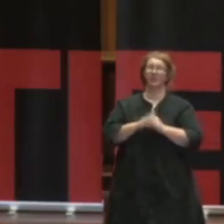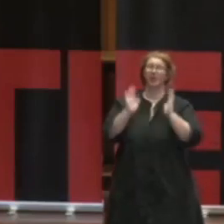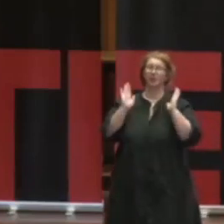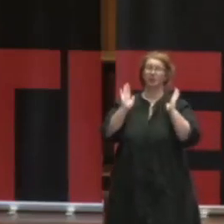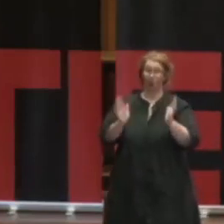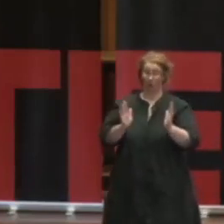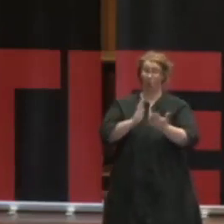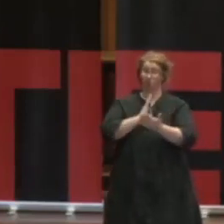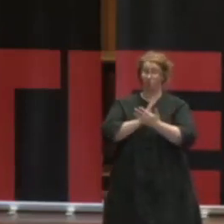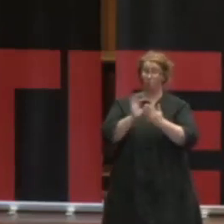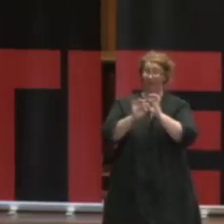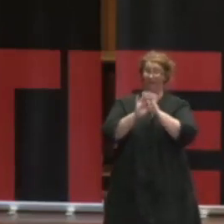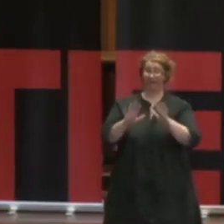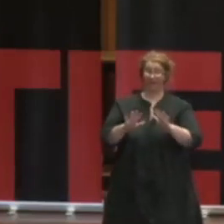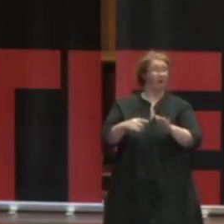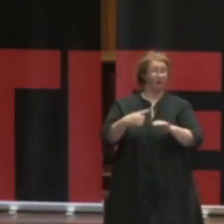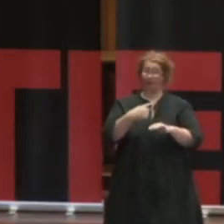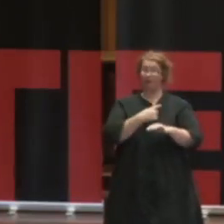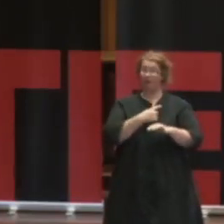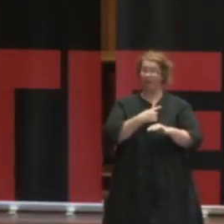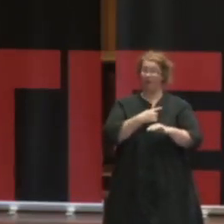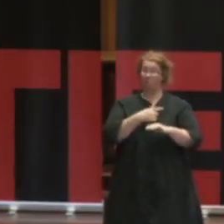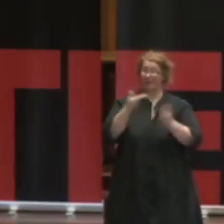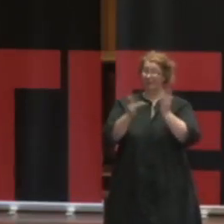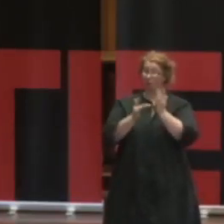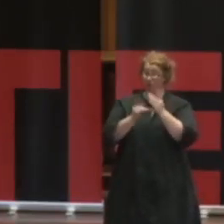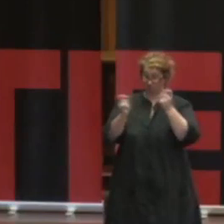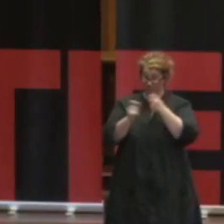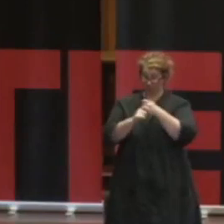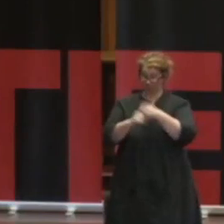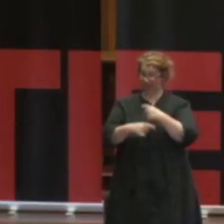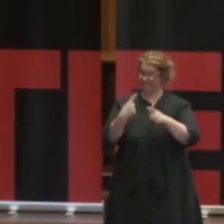it's pretty clear that the speed of technological change,